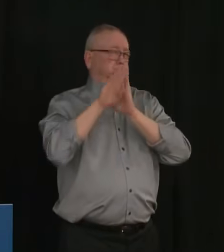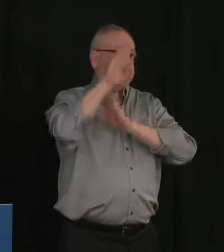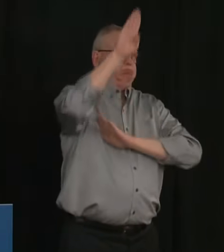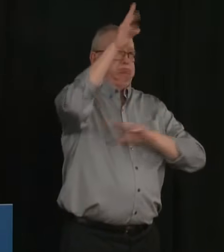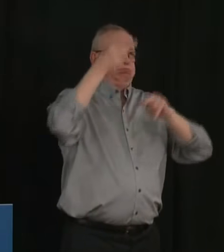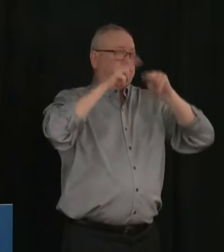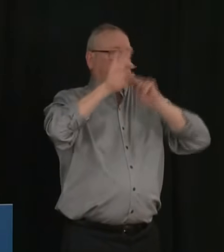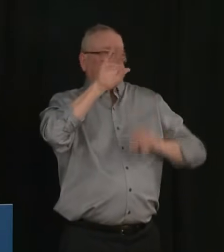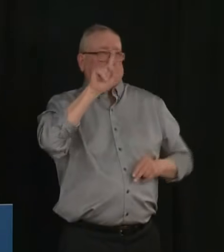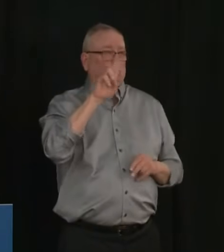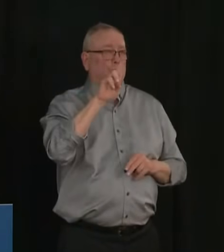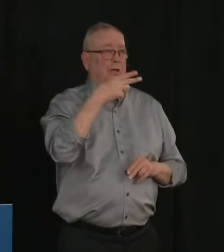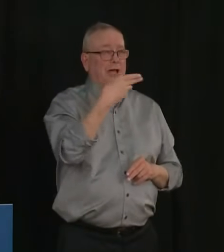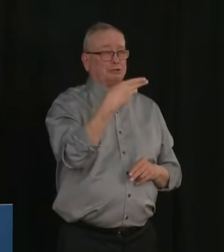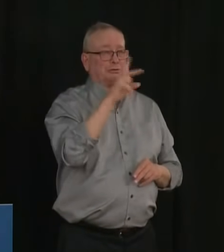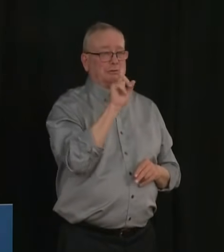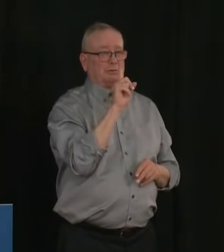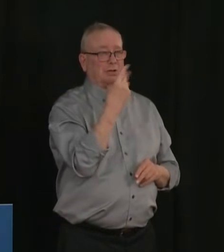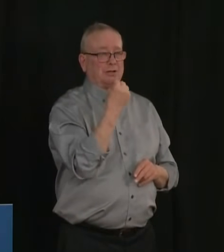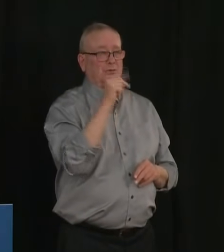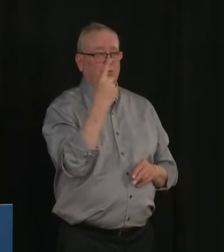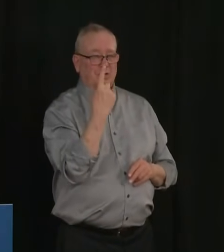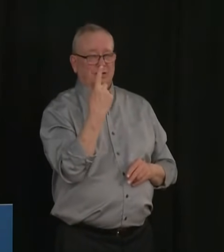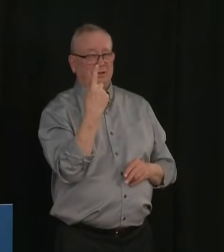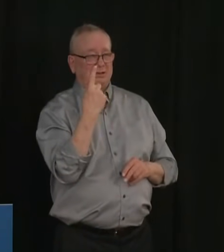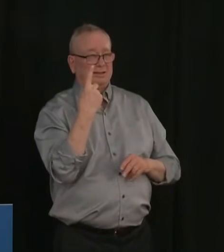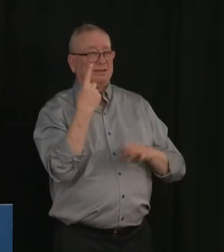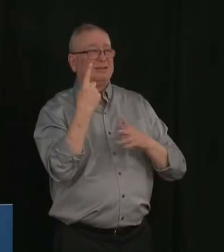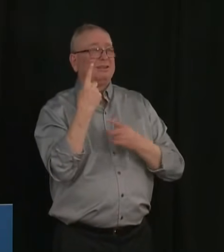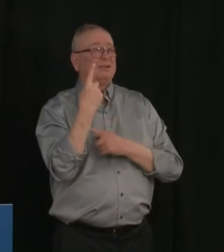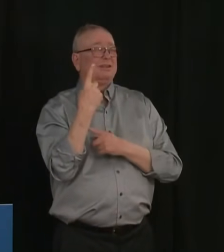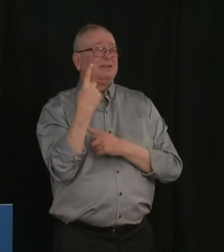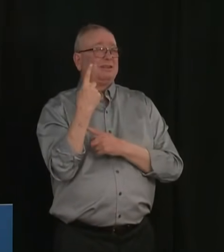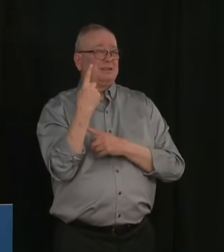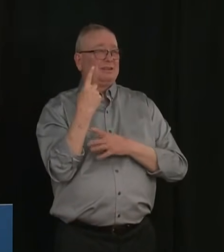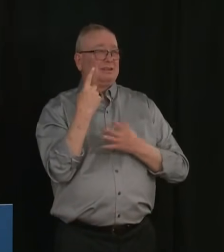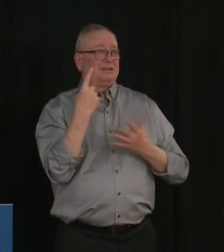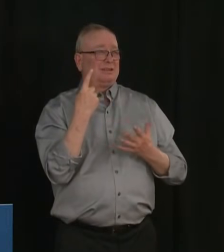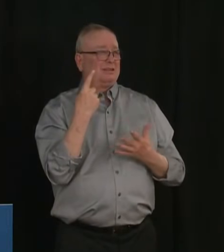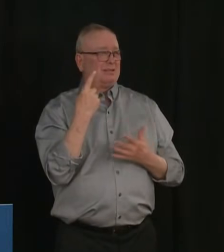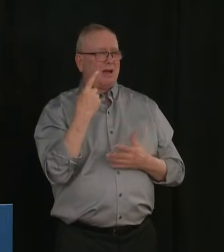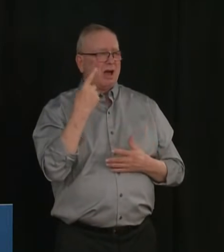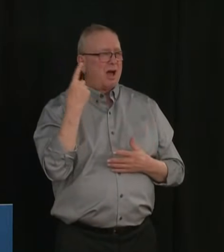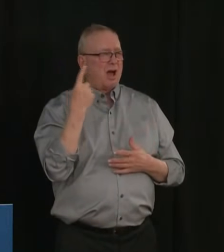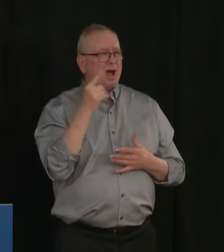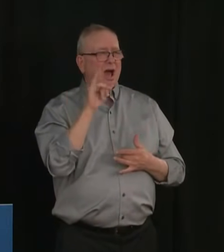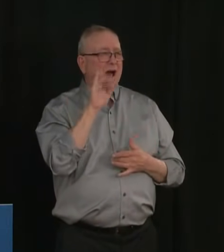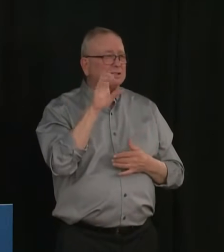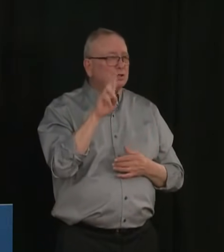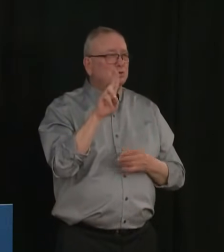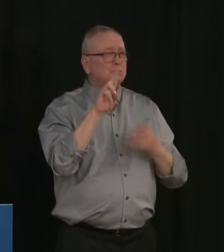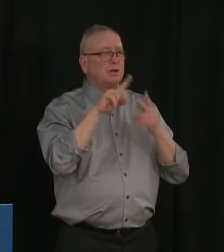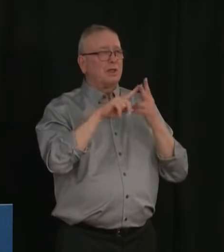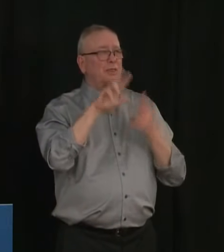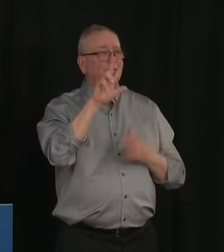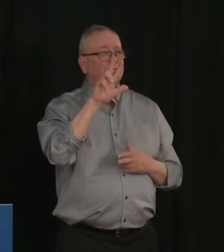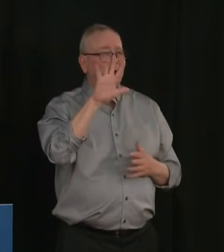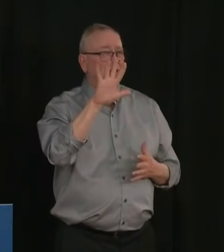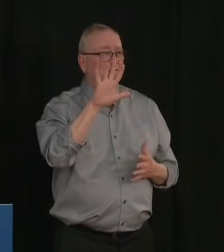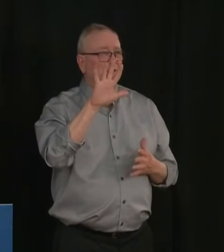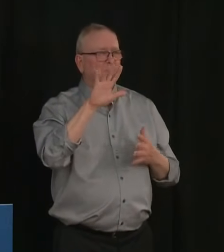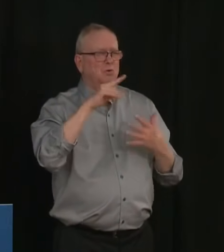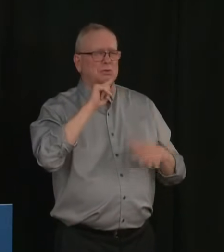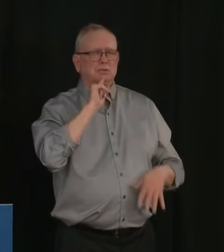H1N1 in 2009, which was a novel influenza, was 35 cases in ICU at any given time. We now have over